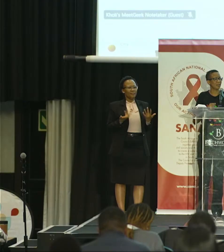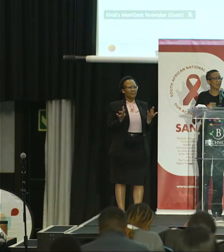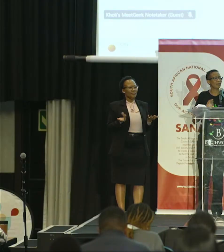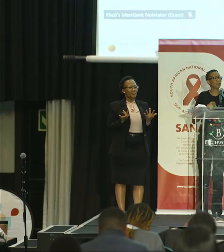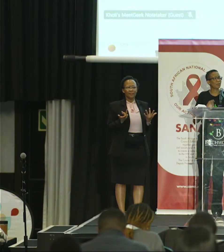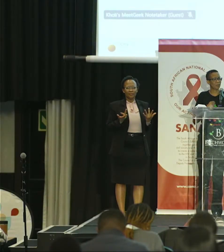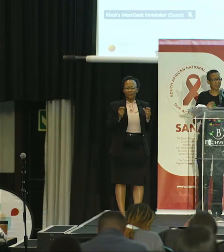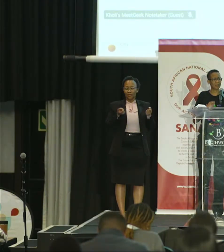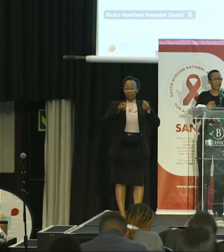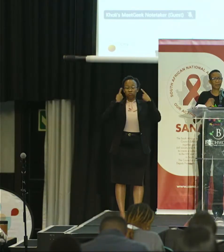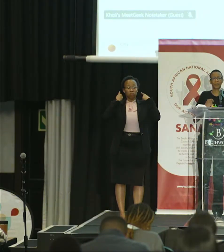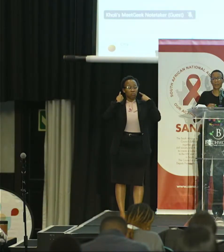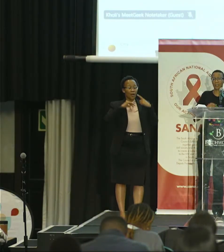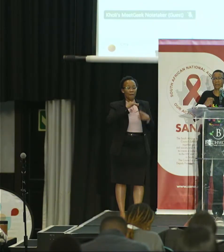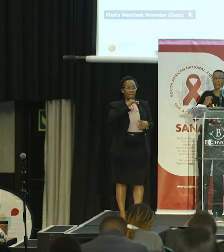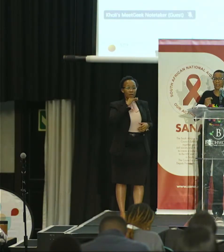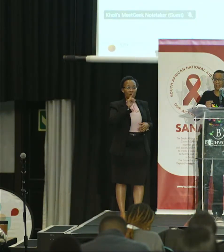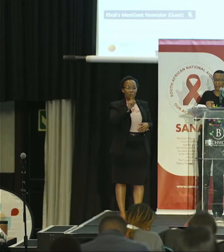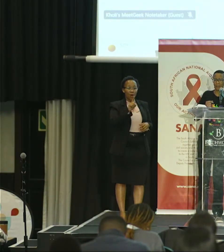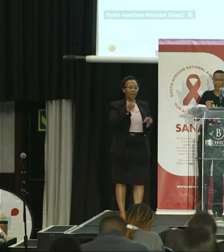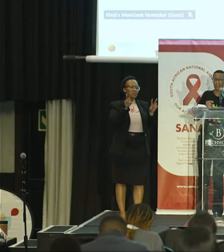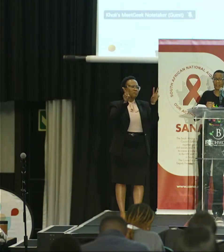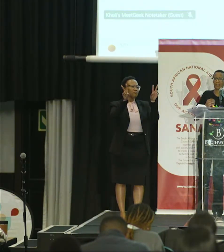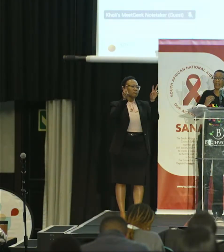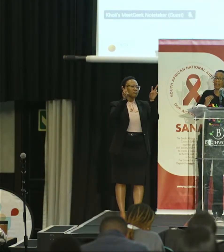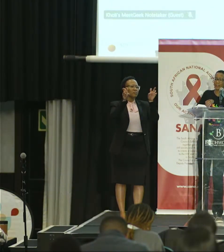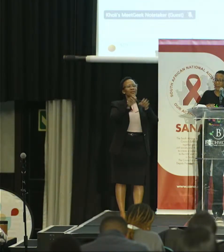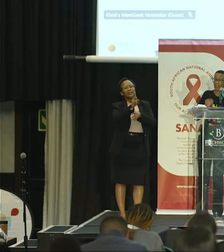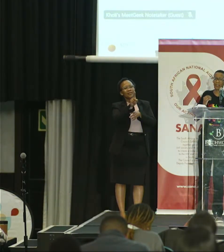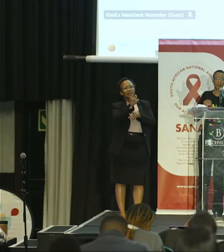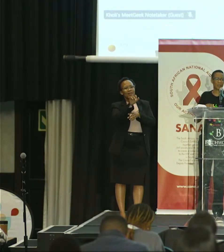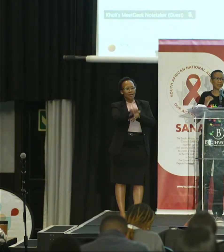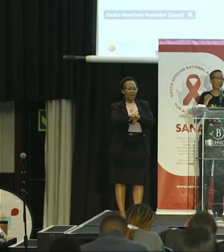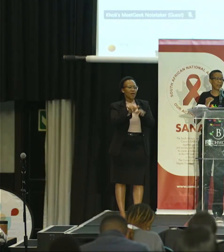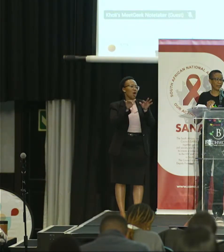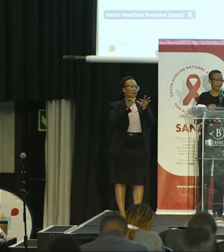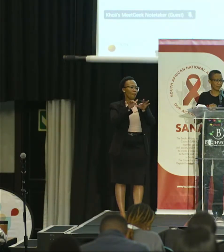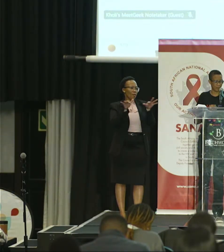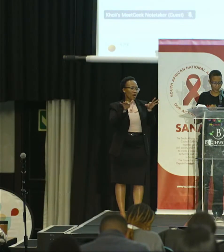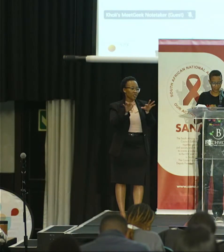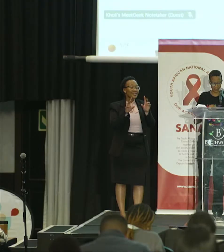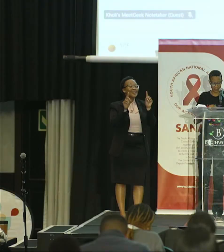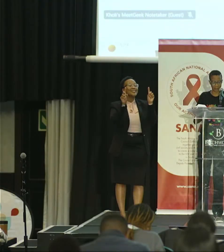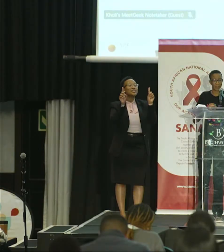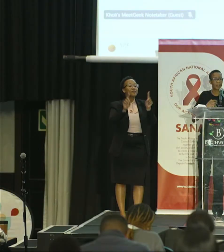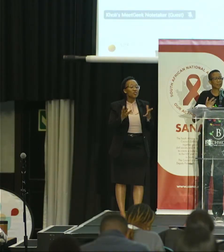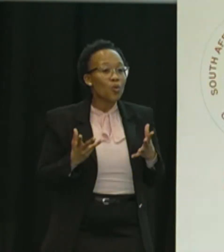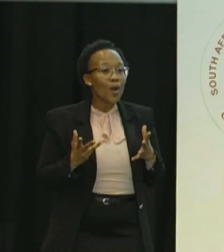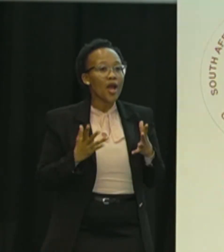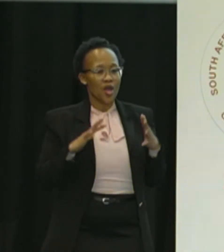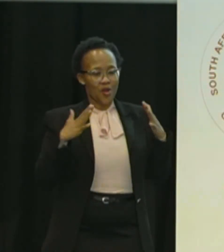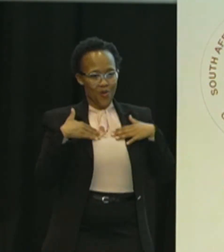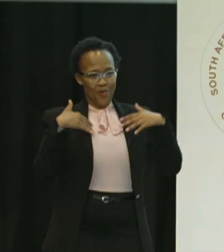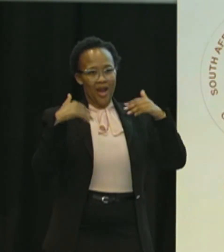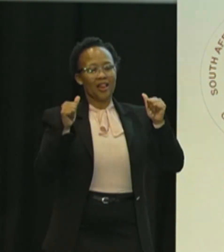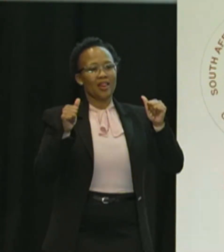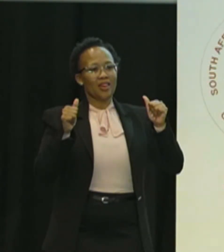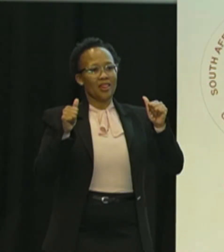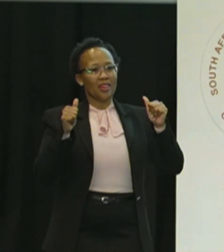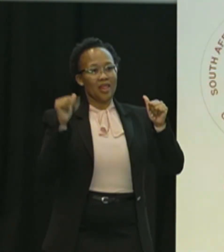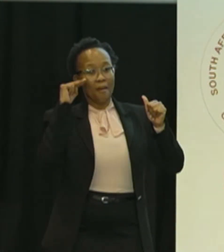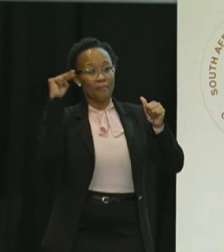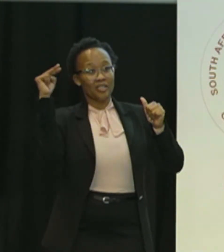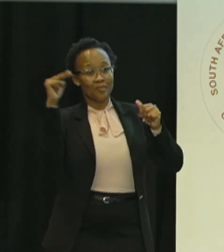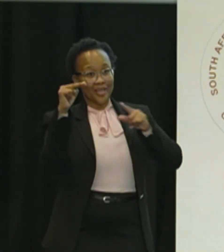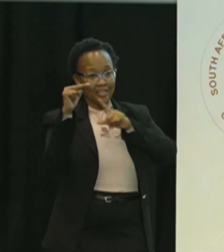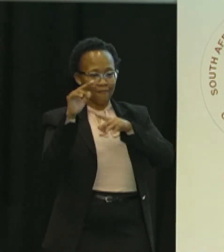it that we're talking about when we're talking about key populations, especially within a health perspective. So the hope is that at the end